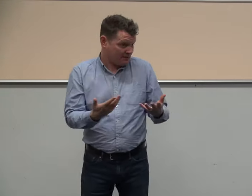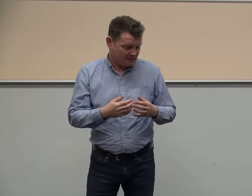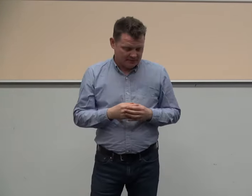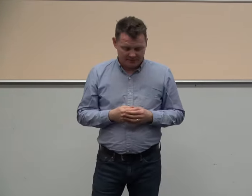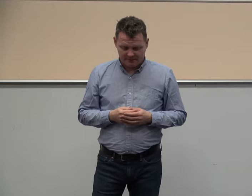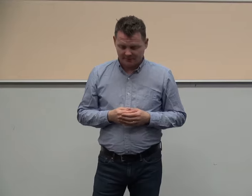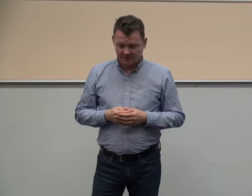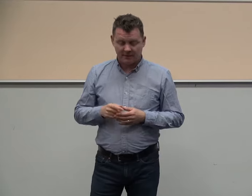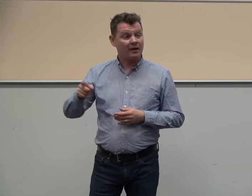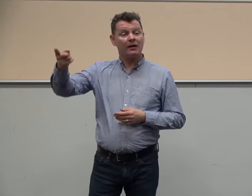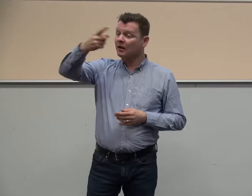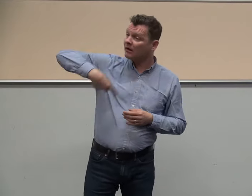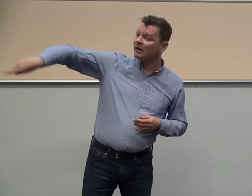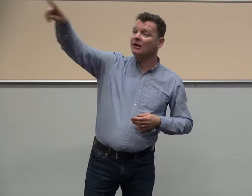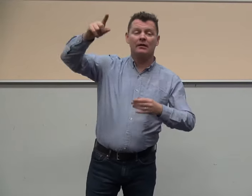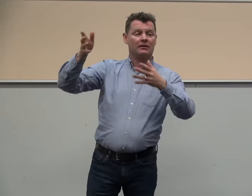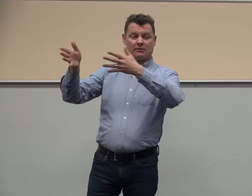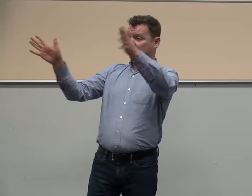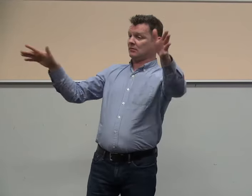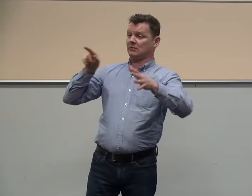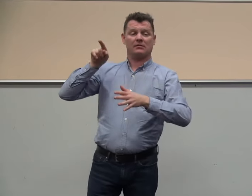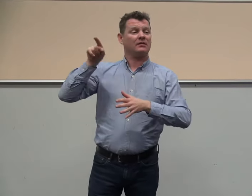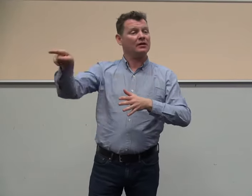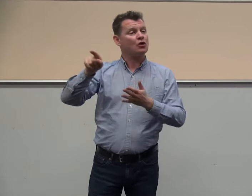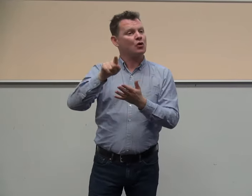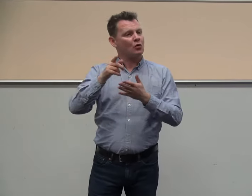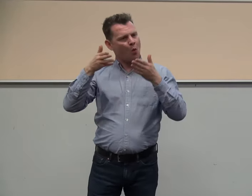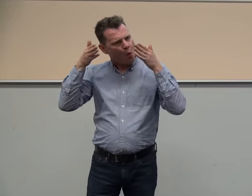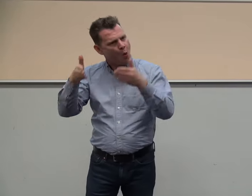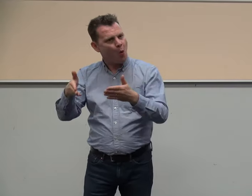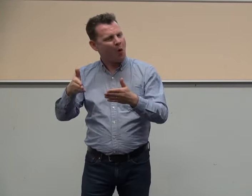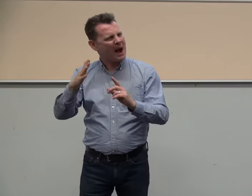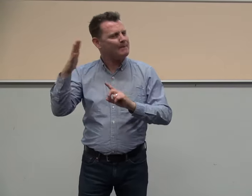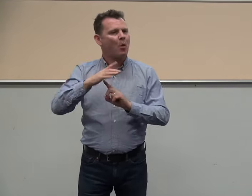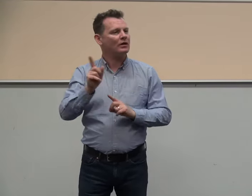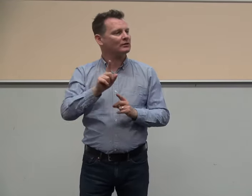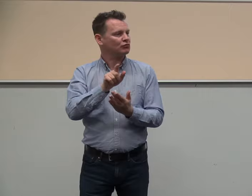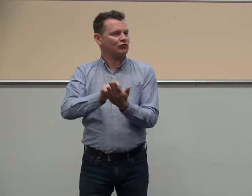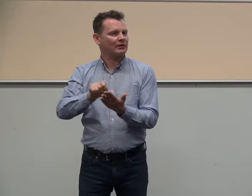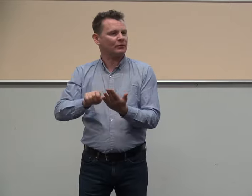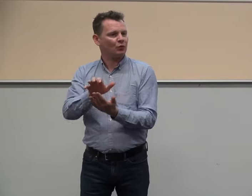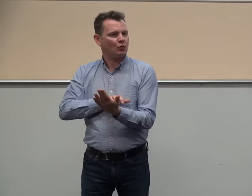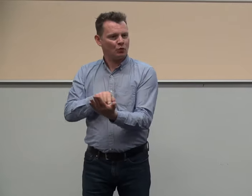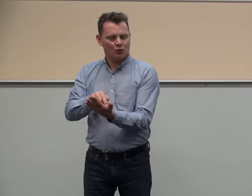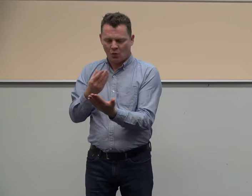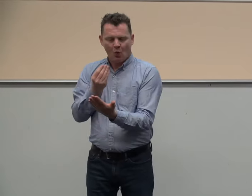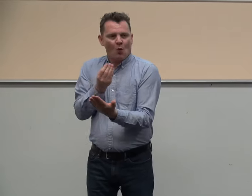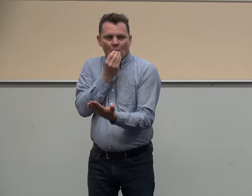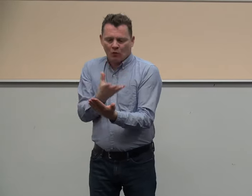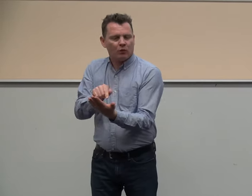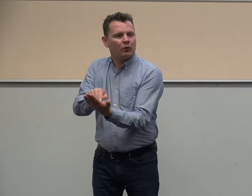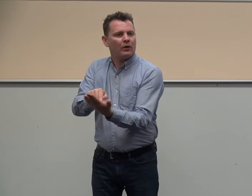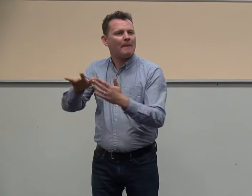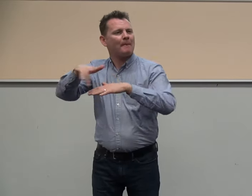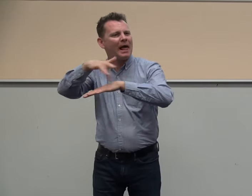who, and a community within which the written word is really important. So within hearing culture, plays